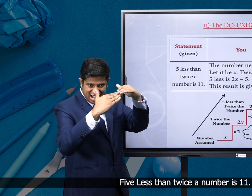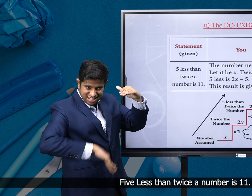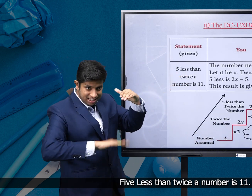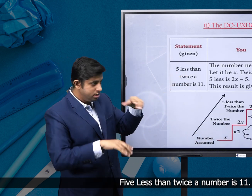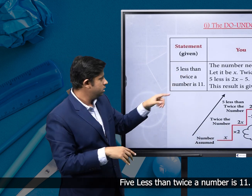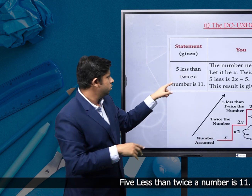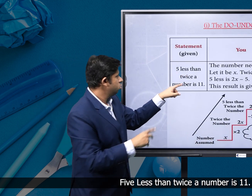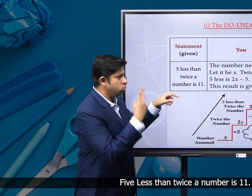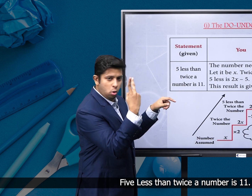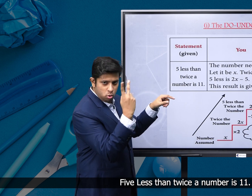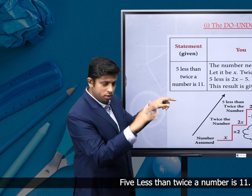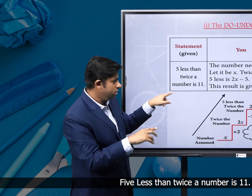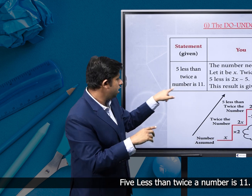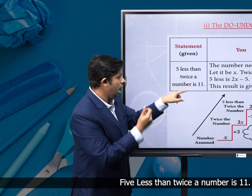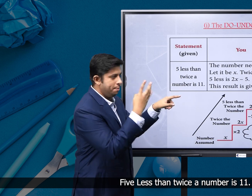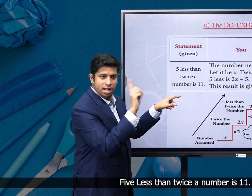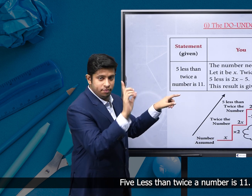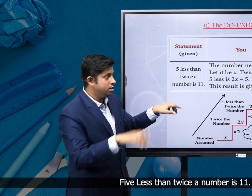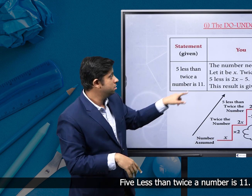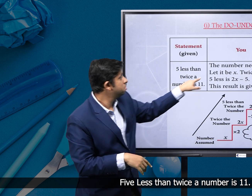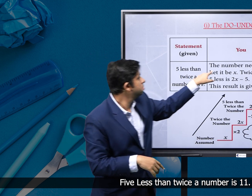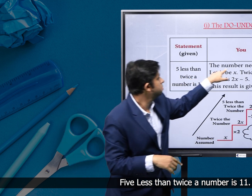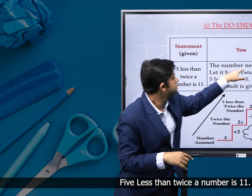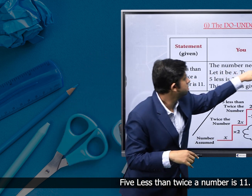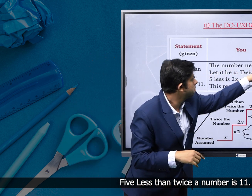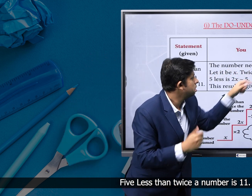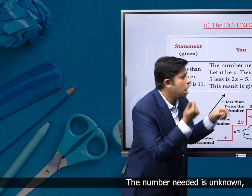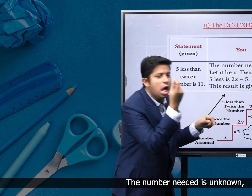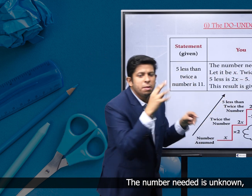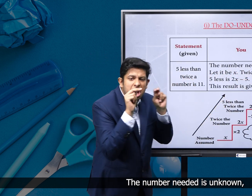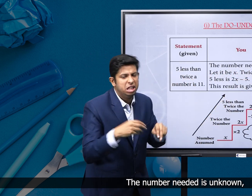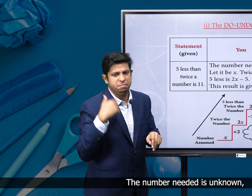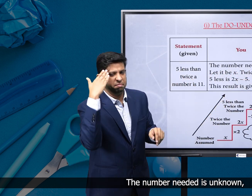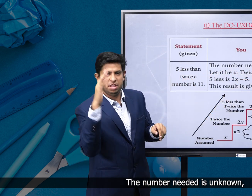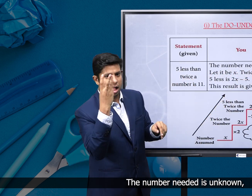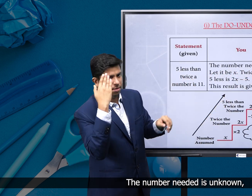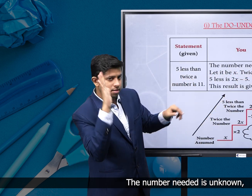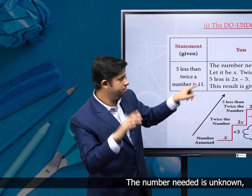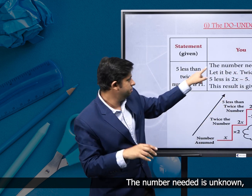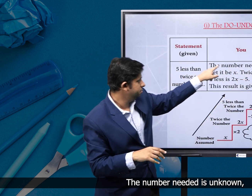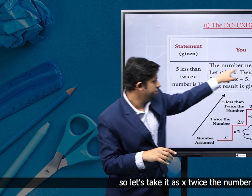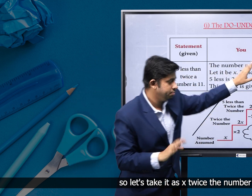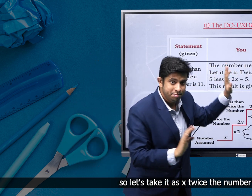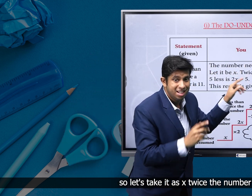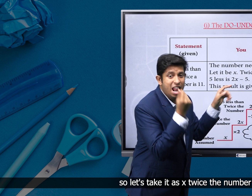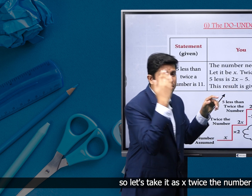Five less than twice a number is 11. The number needed is unknown. So let's take it as